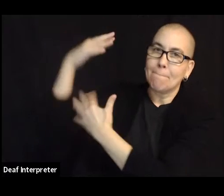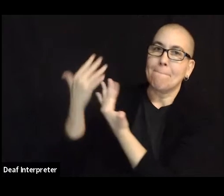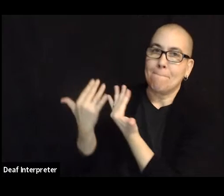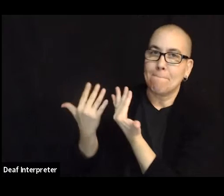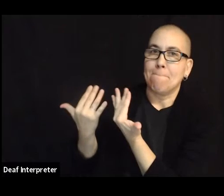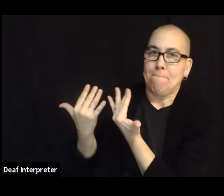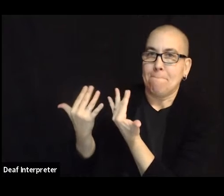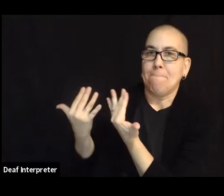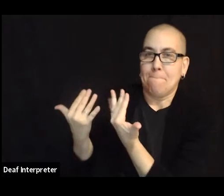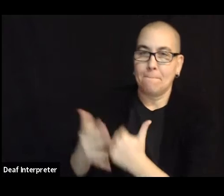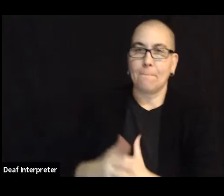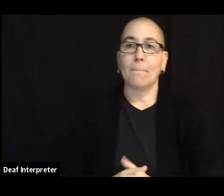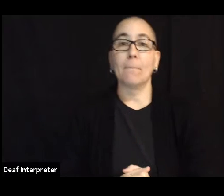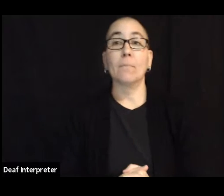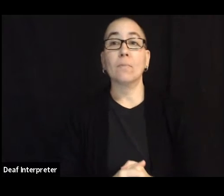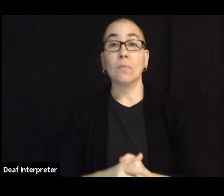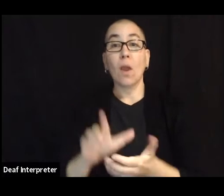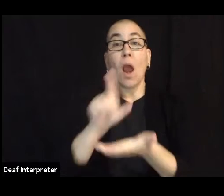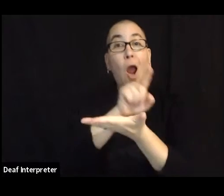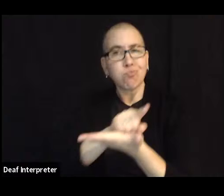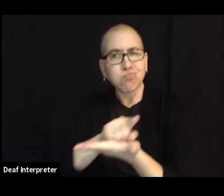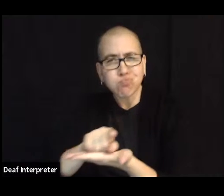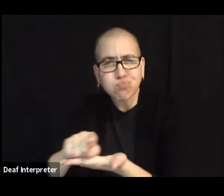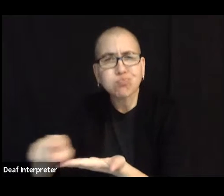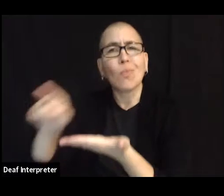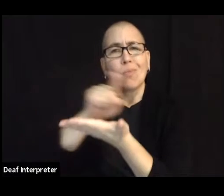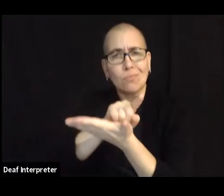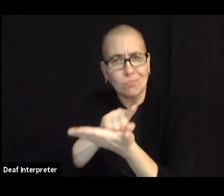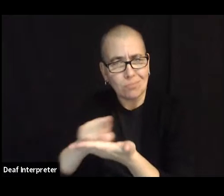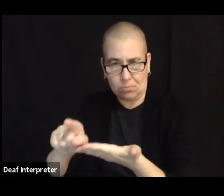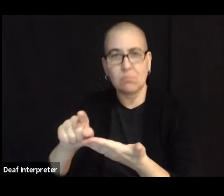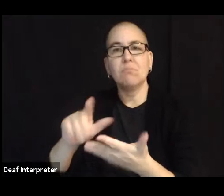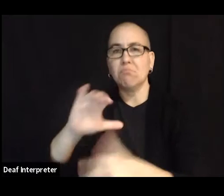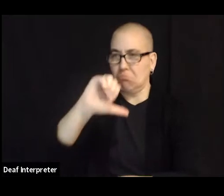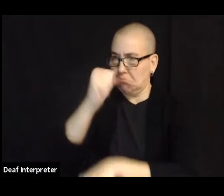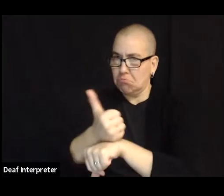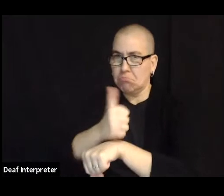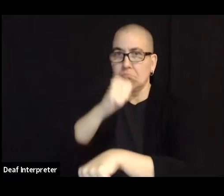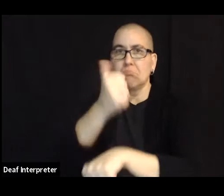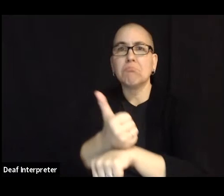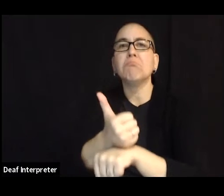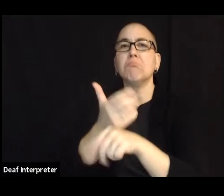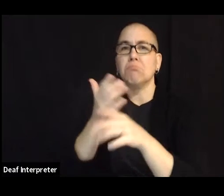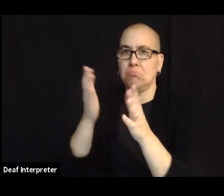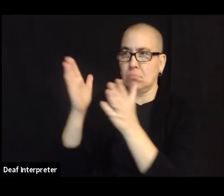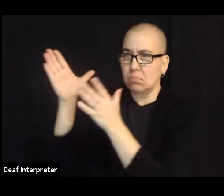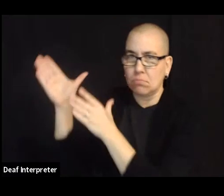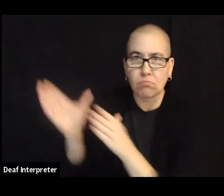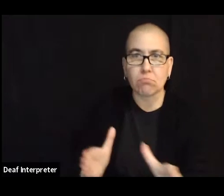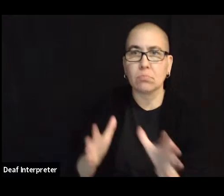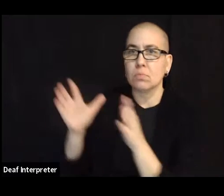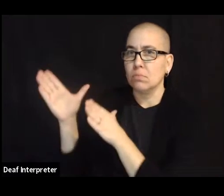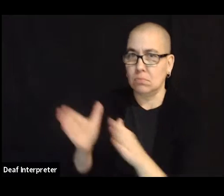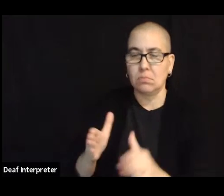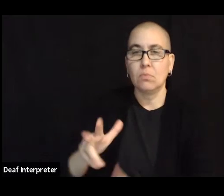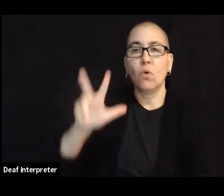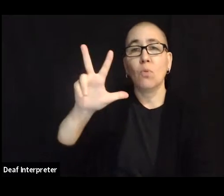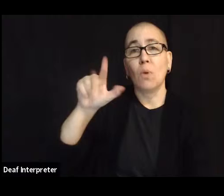to decline. Week over week, we're now at 3.2% increase in cases. This is down